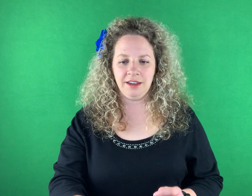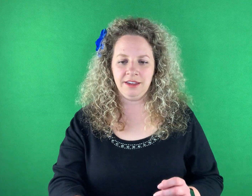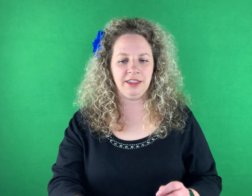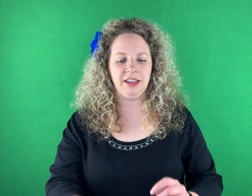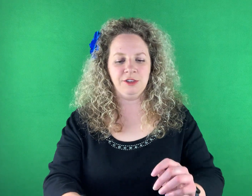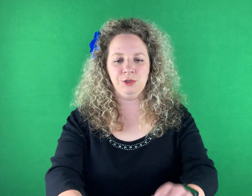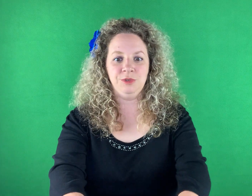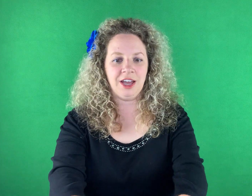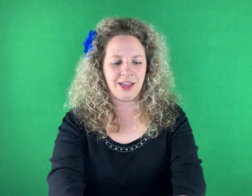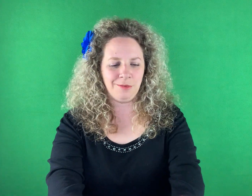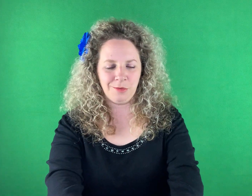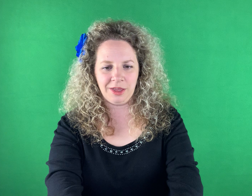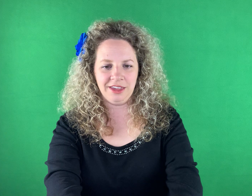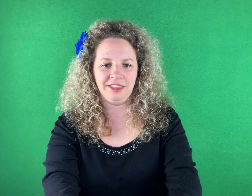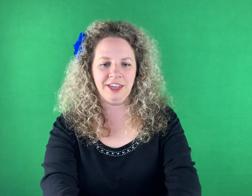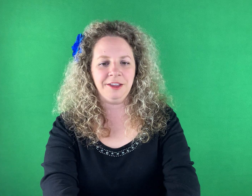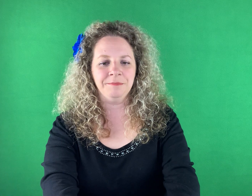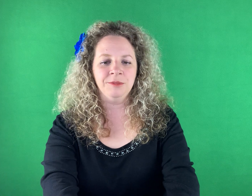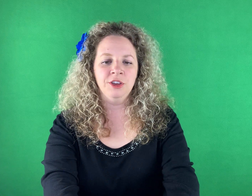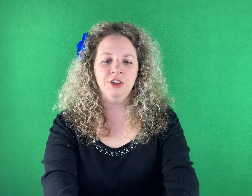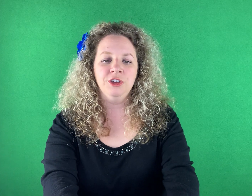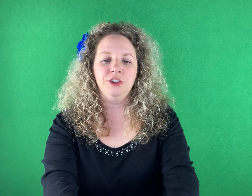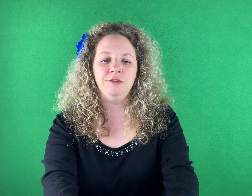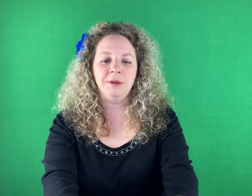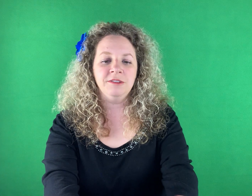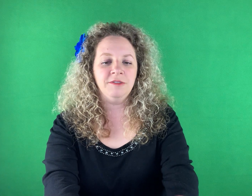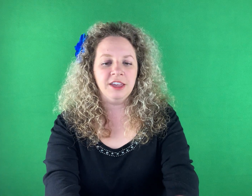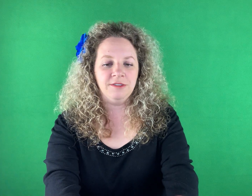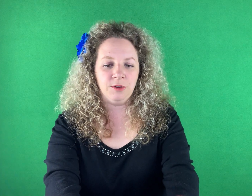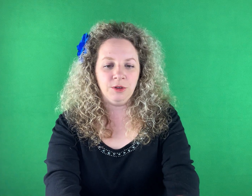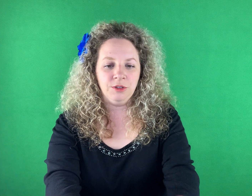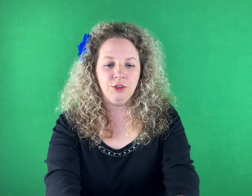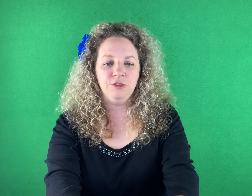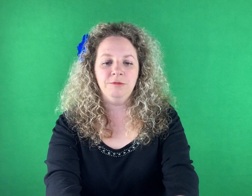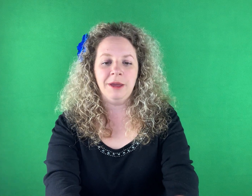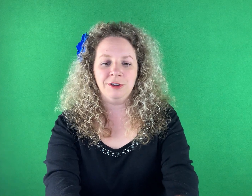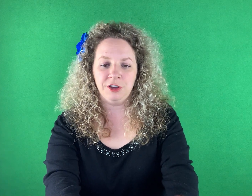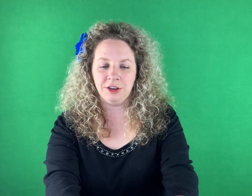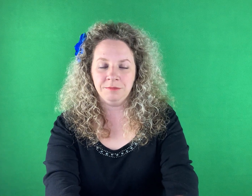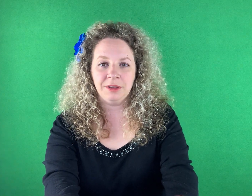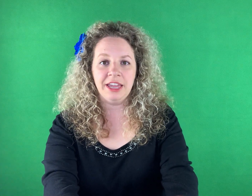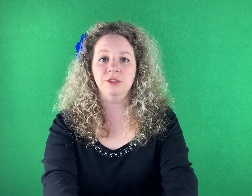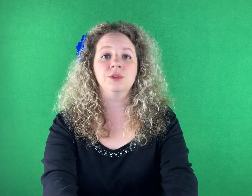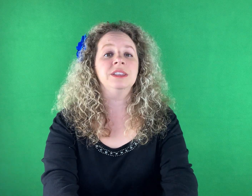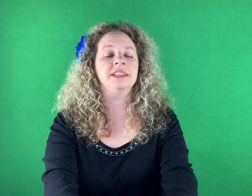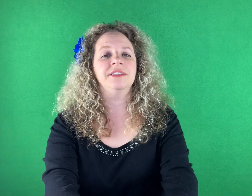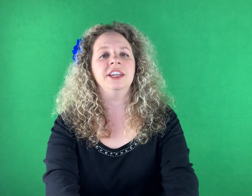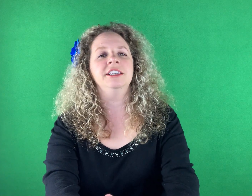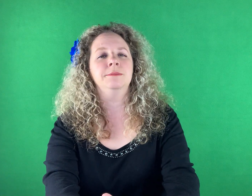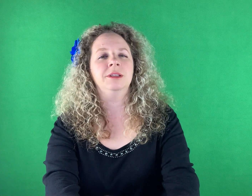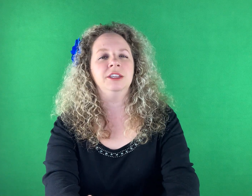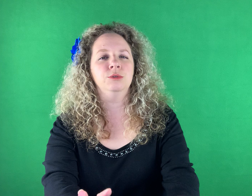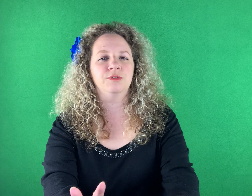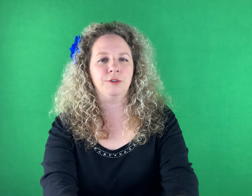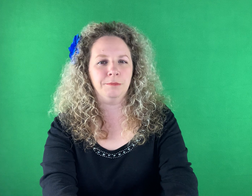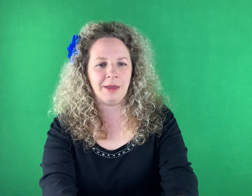I like to type while I think. You've been faithful, you've been good, okay? So the sign that I typically use for